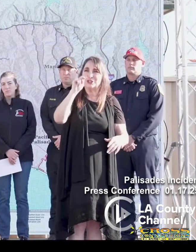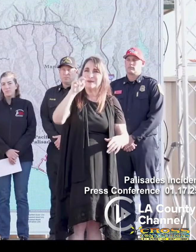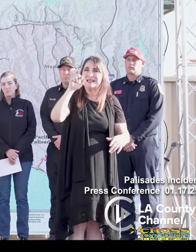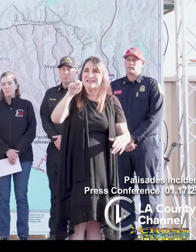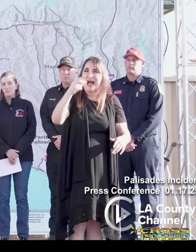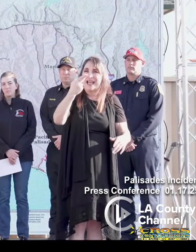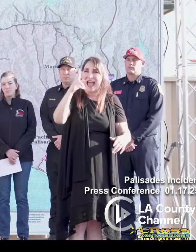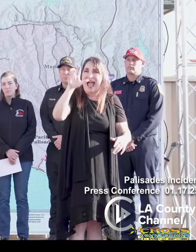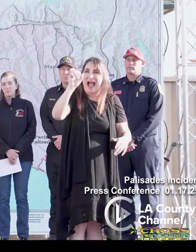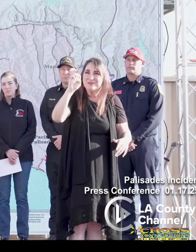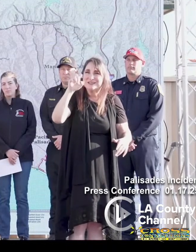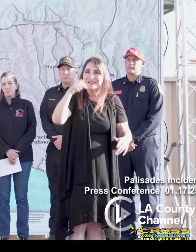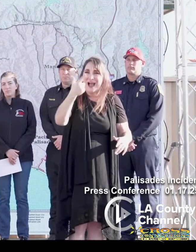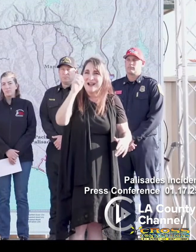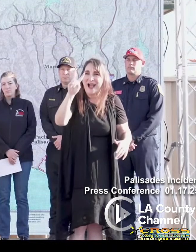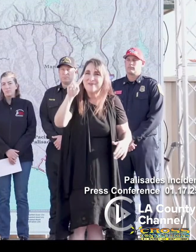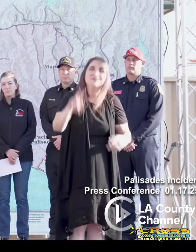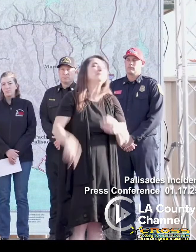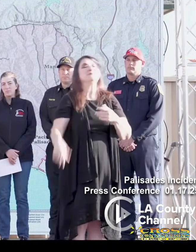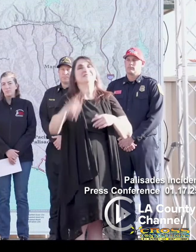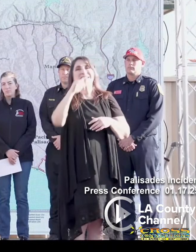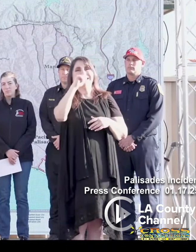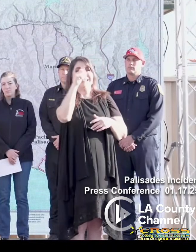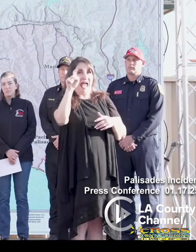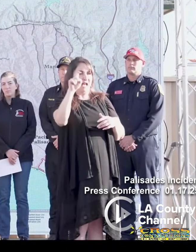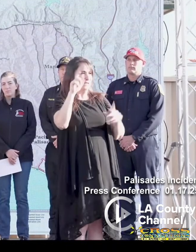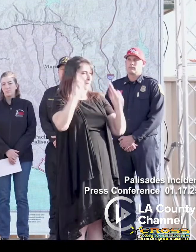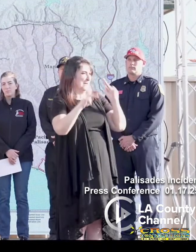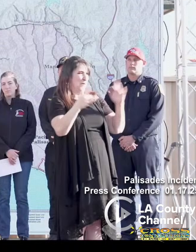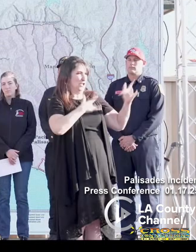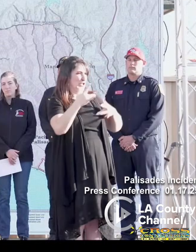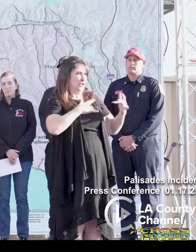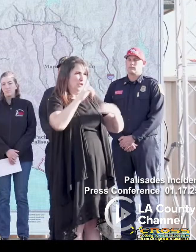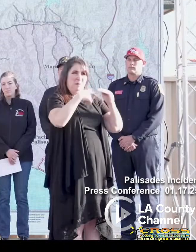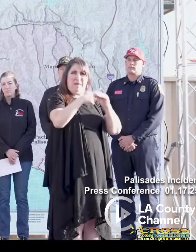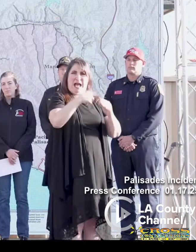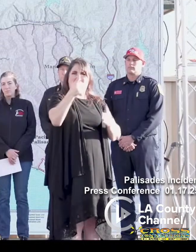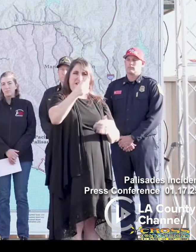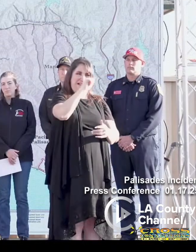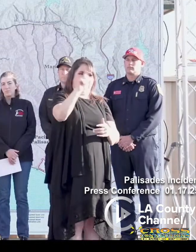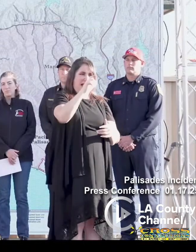bradsherman.house.gov. Taxation. A lot of people concerned about property taxation